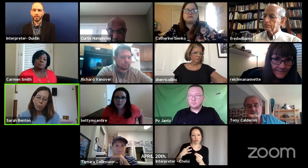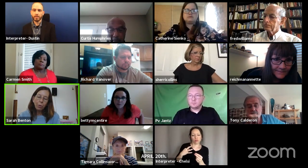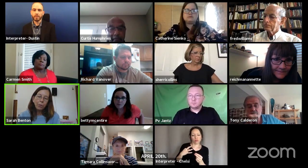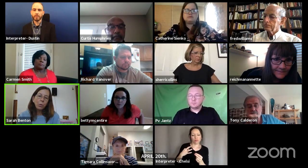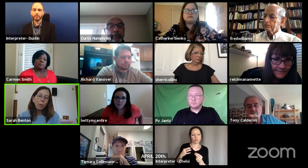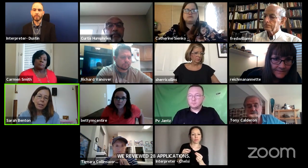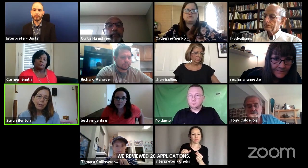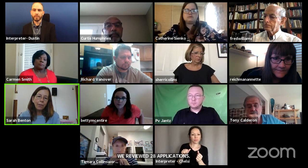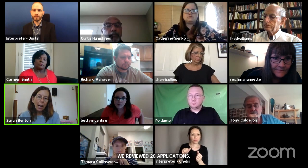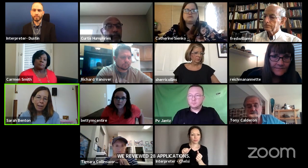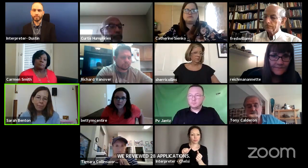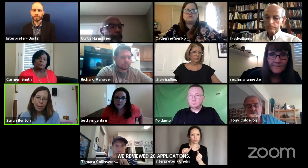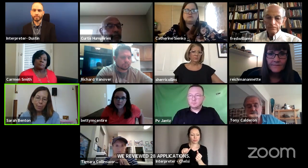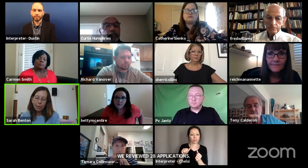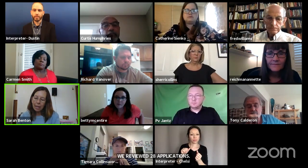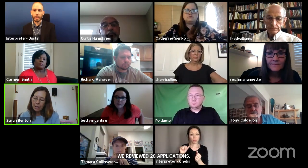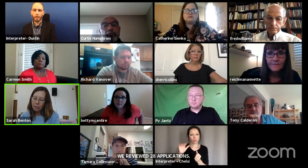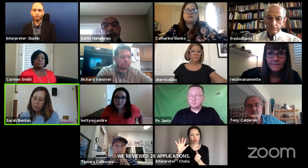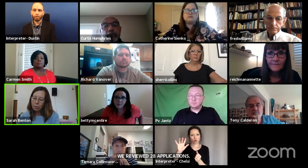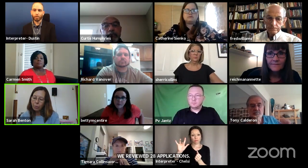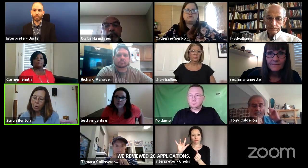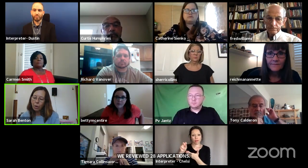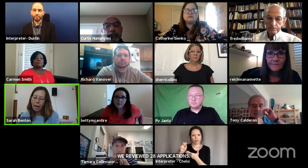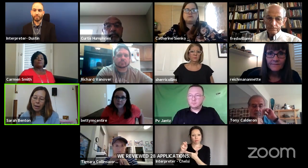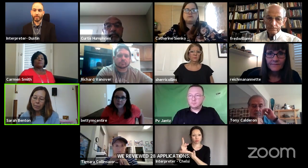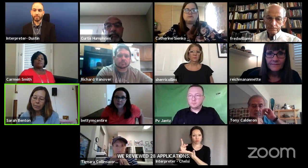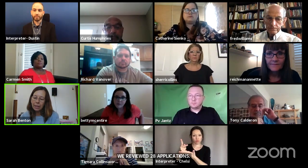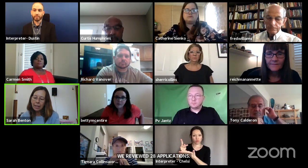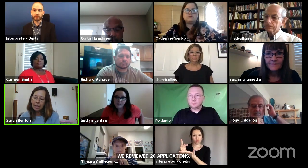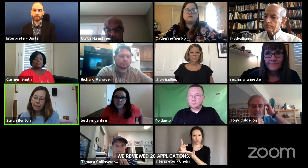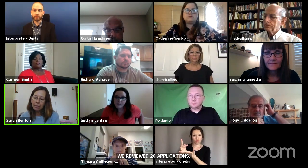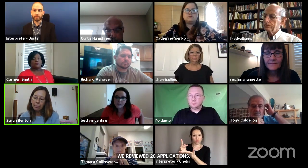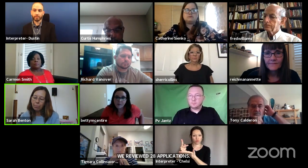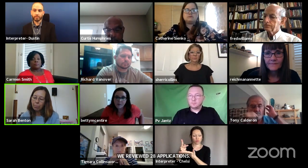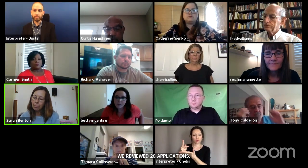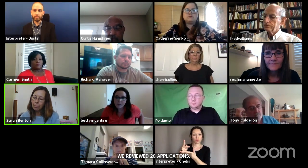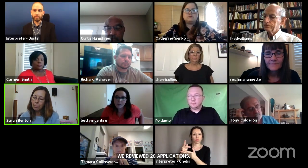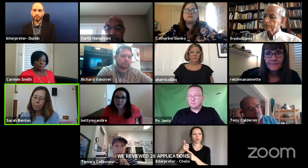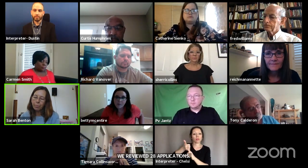We approved 25 applications for out-of-state